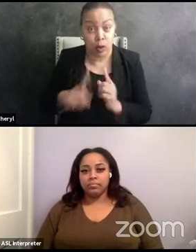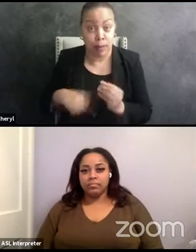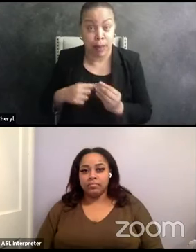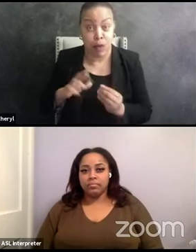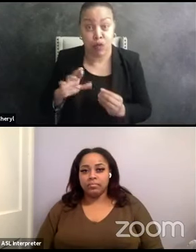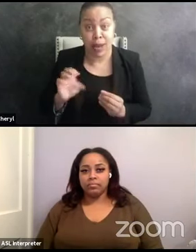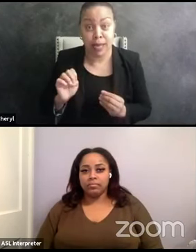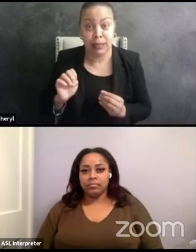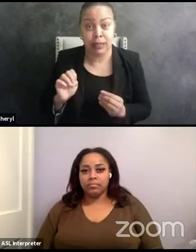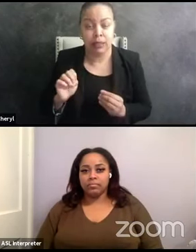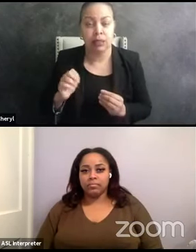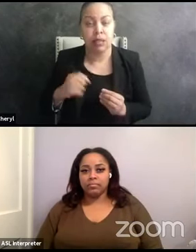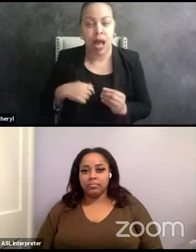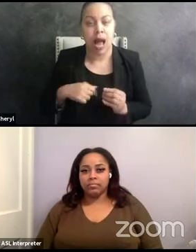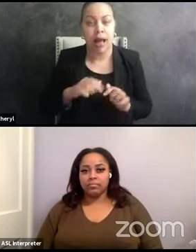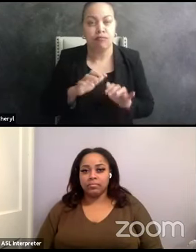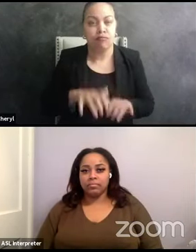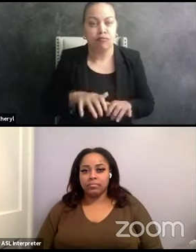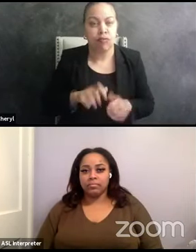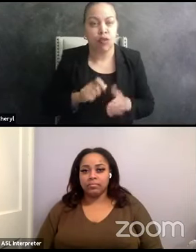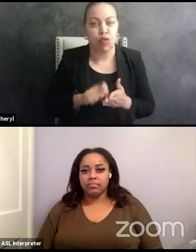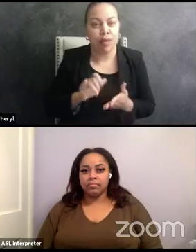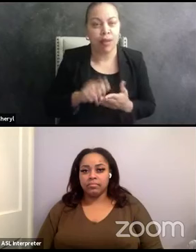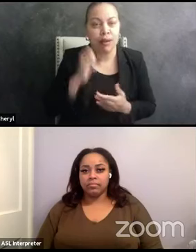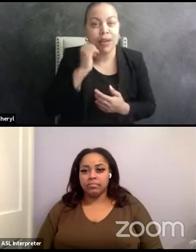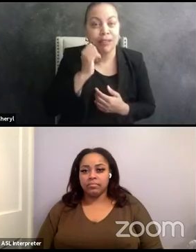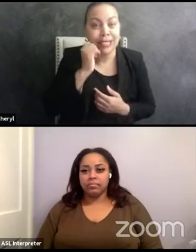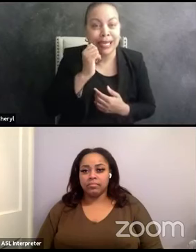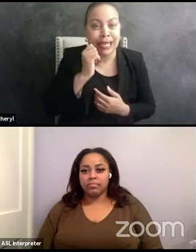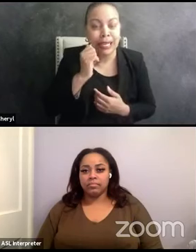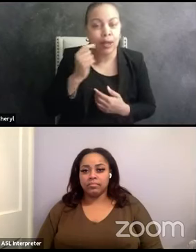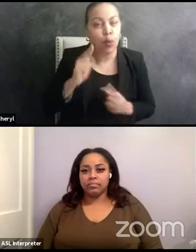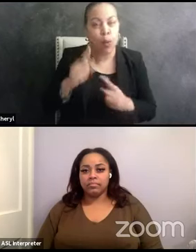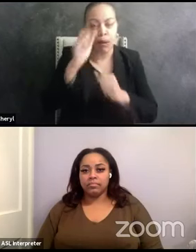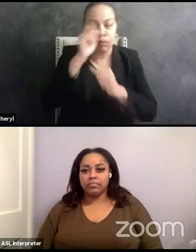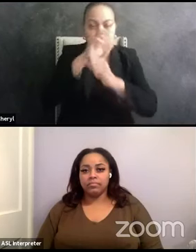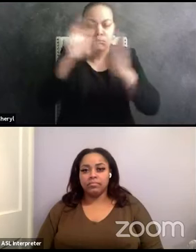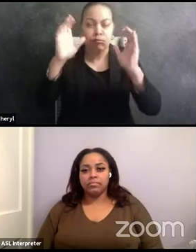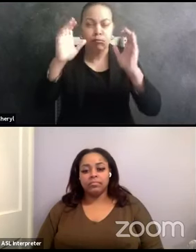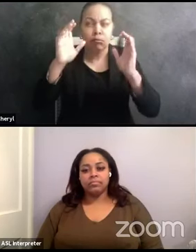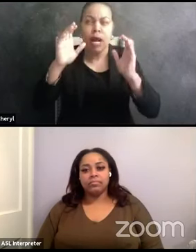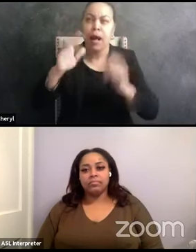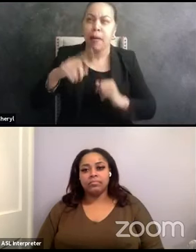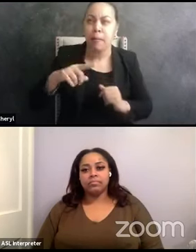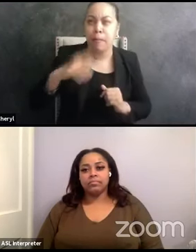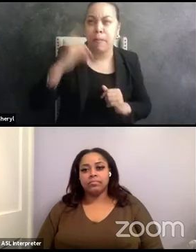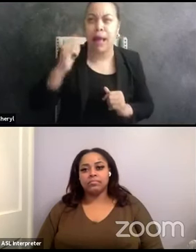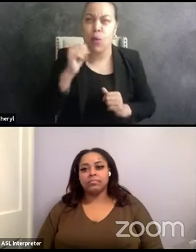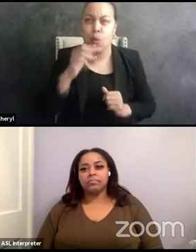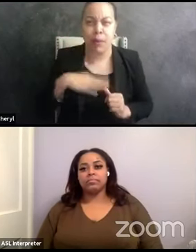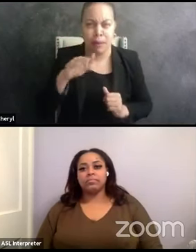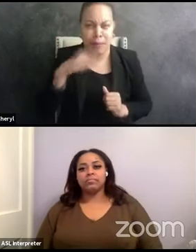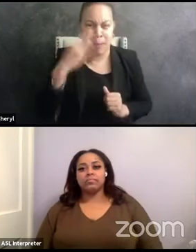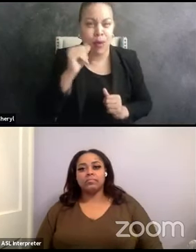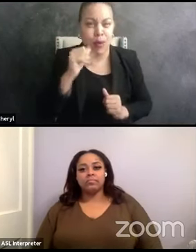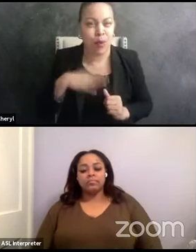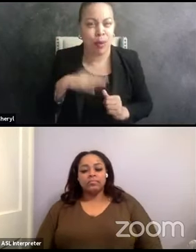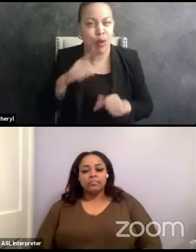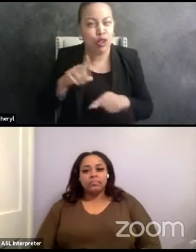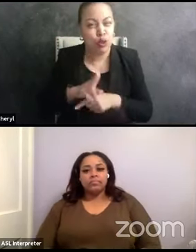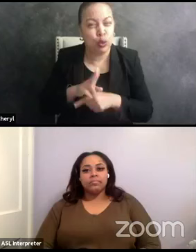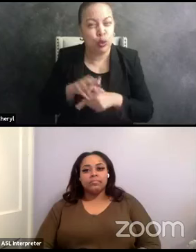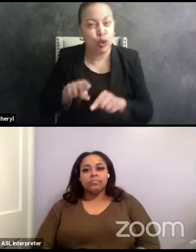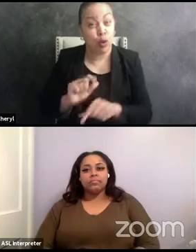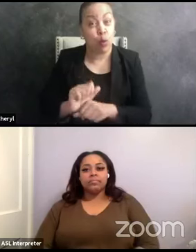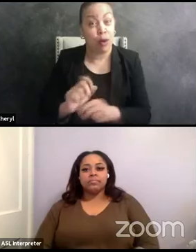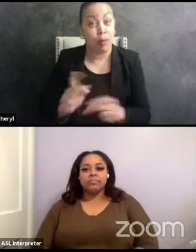every day, kind of imagining Black women who would use it in their workplace. Of